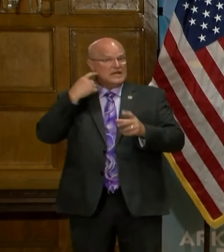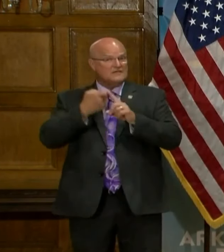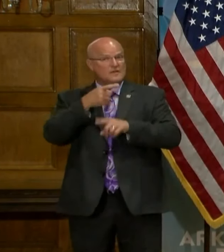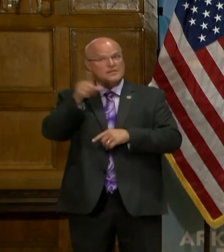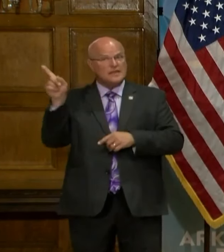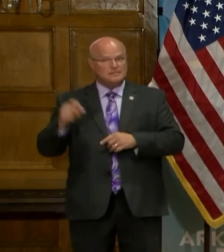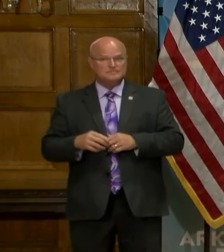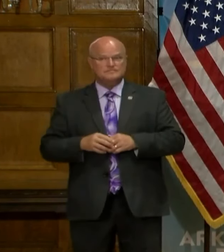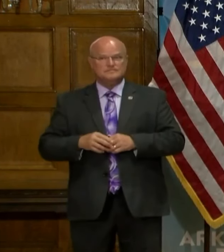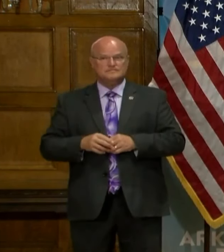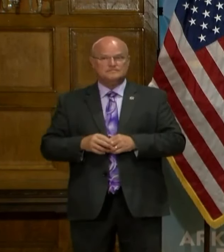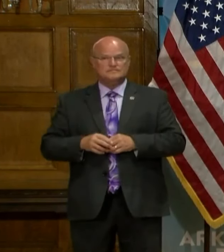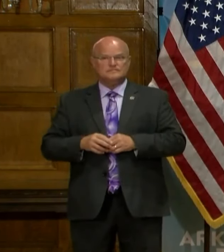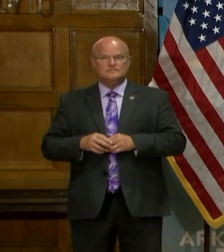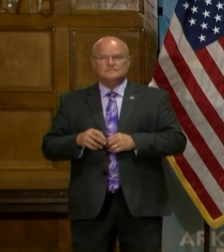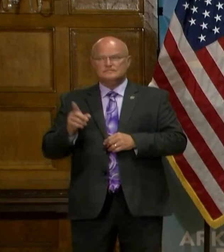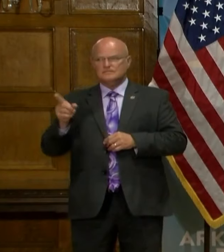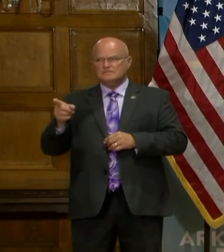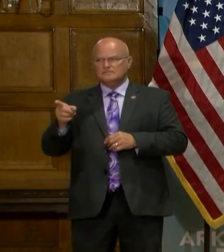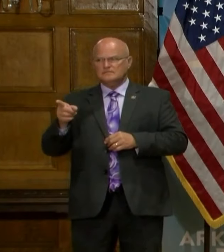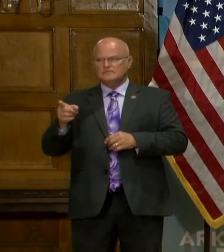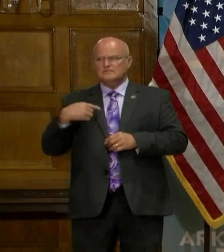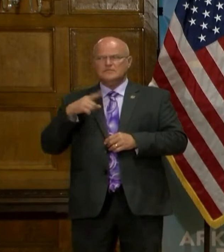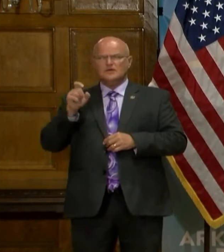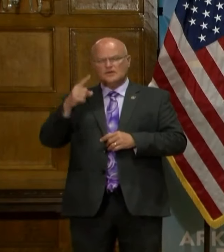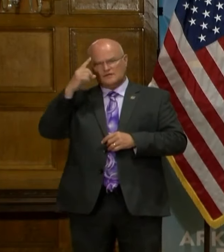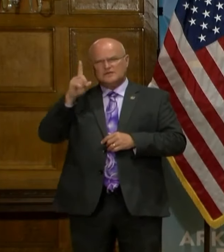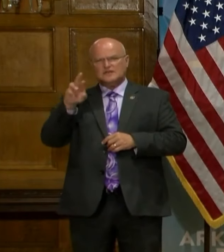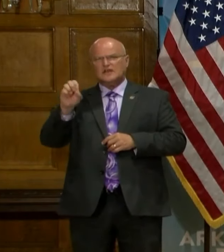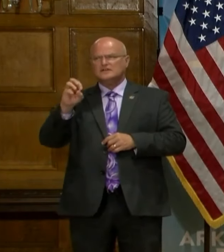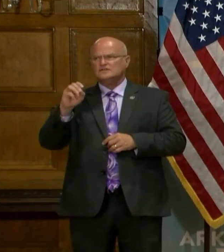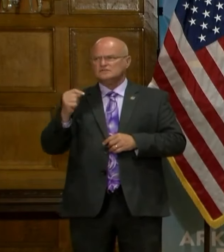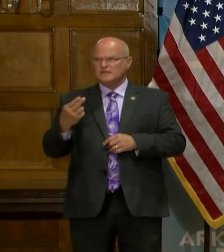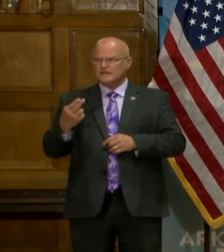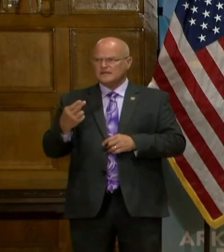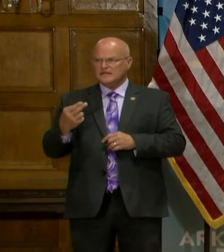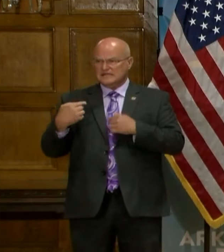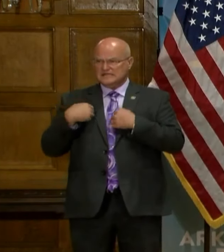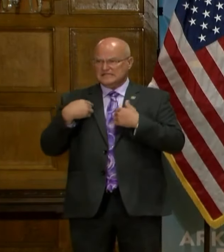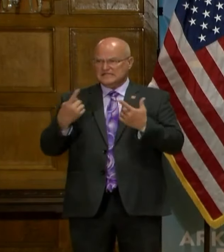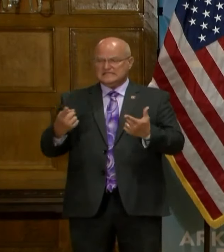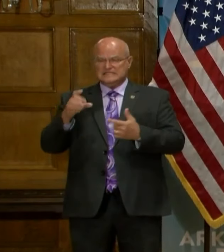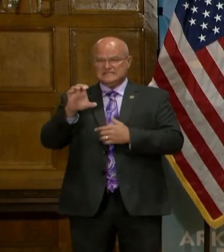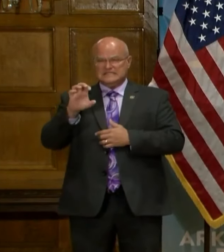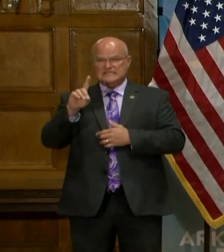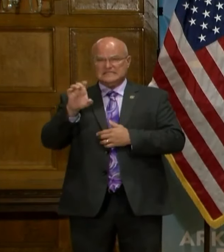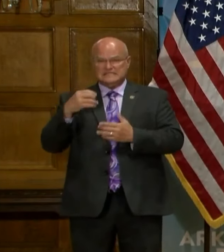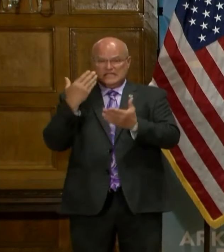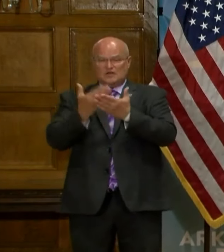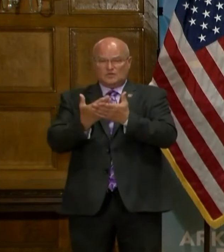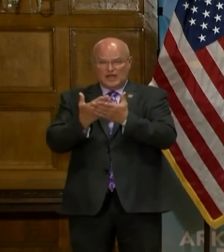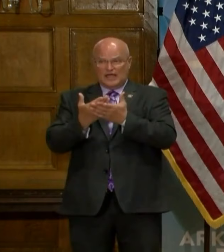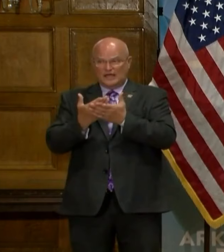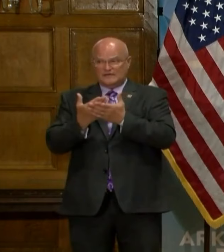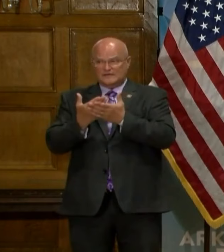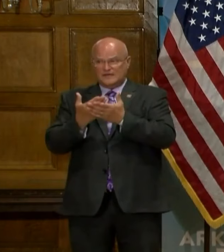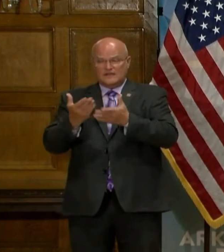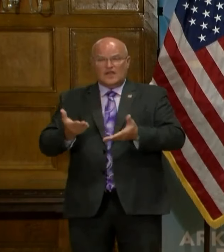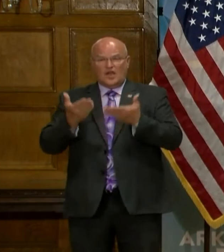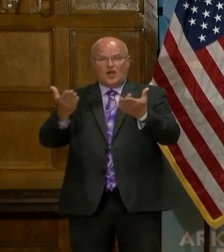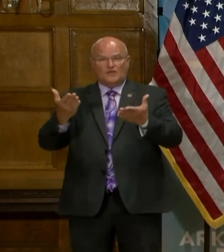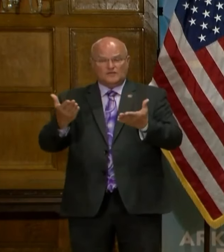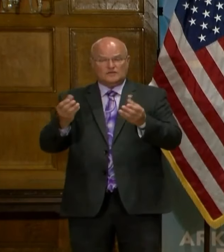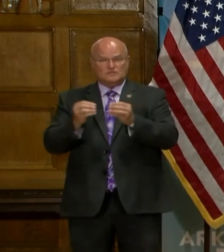them. Yes. My question's for Dr. Smith. Since the CDC has arrived, have they offered